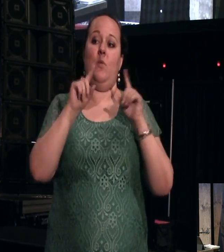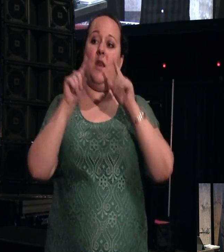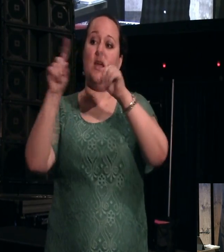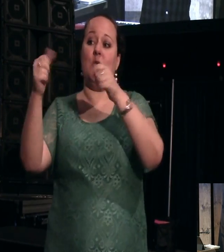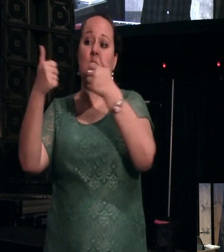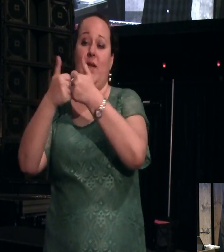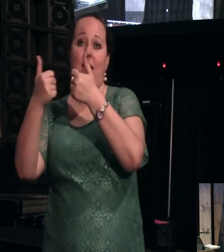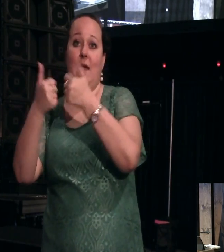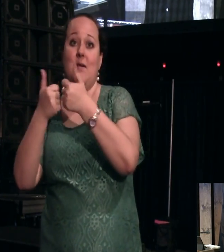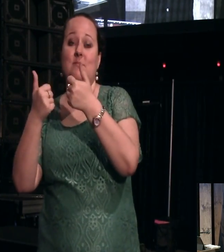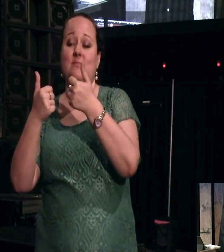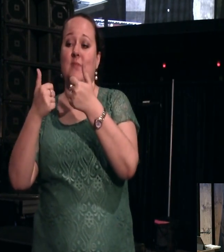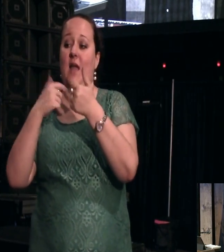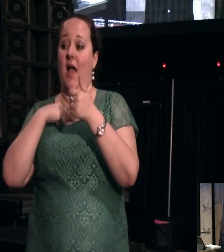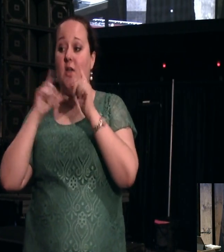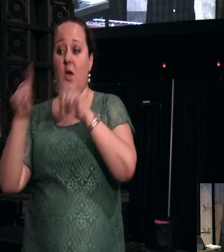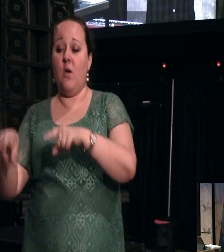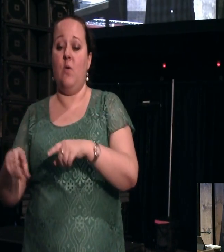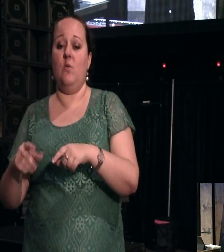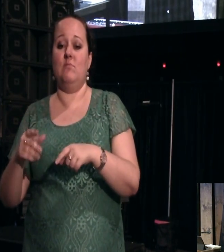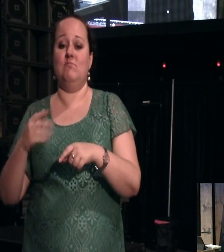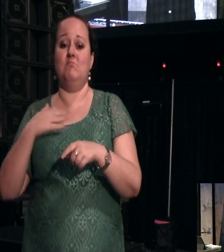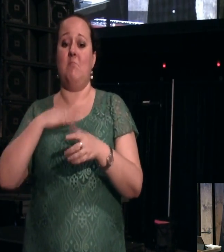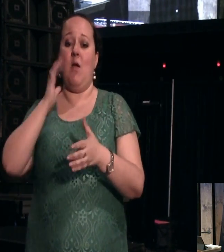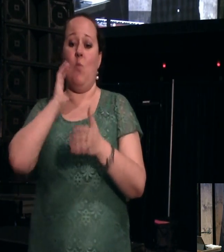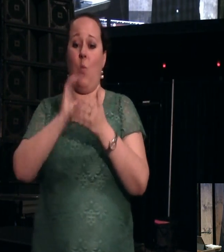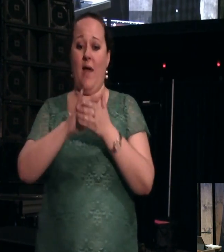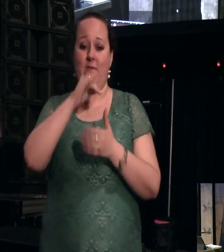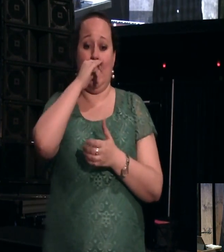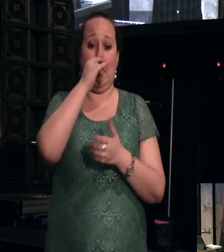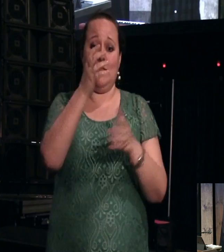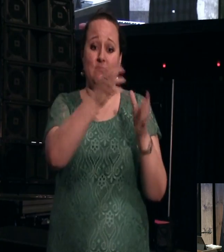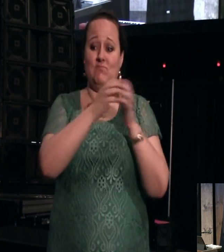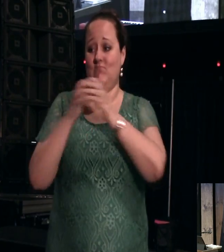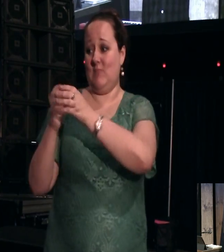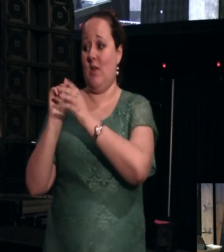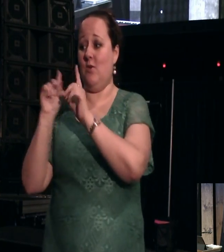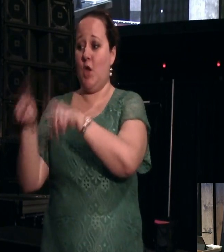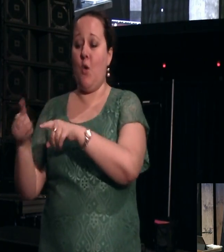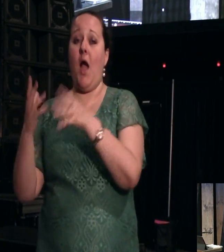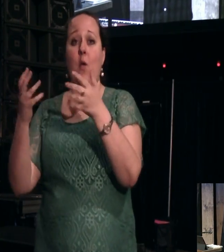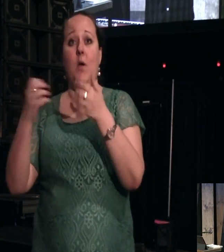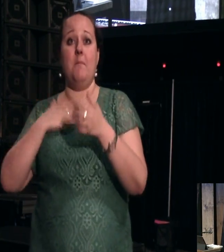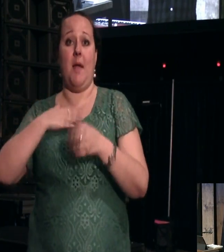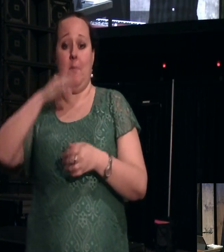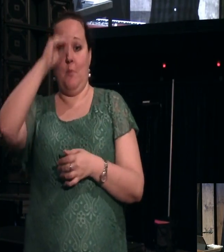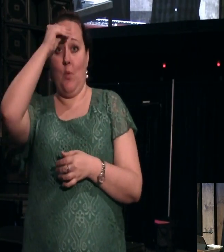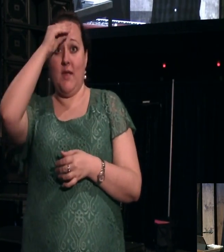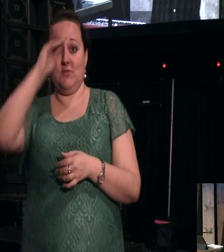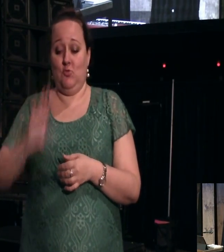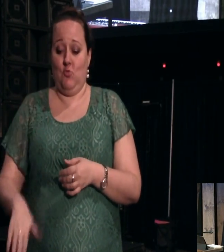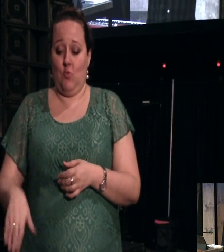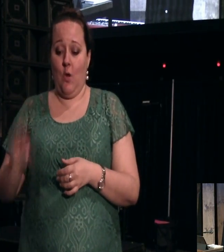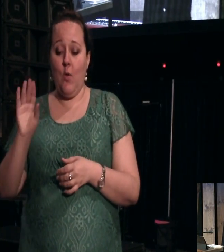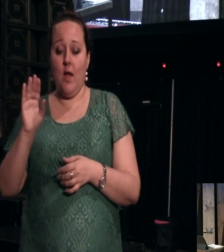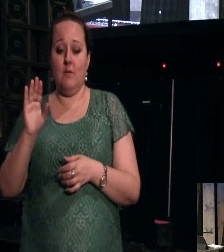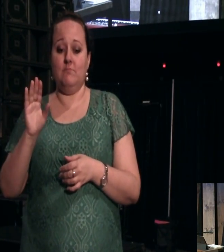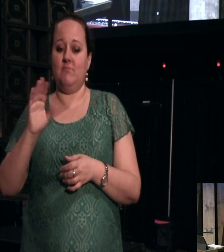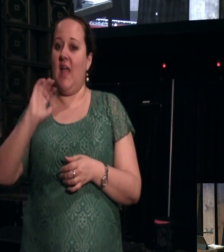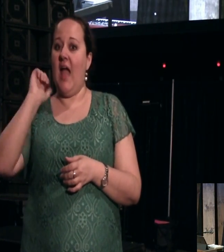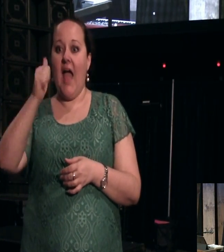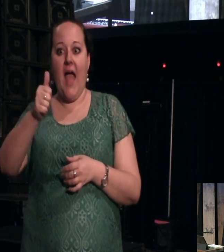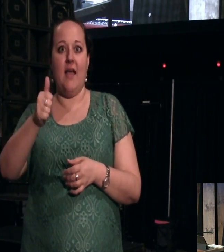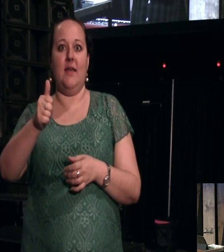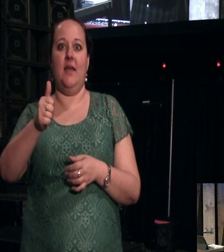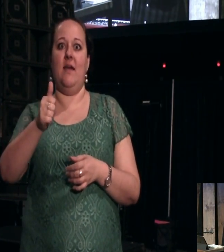fan. Any opportunity I have to go to the game, I'm there. I love to take my wife and kids. I want my boys